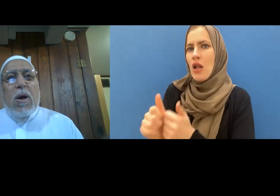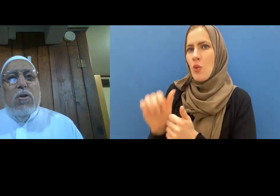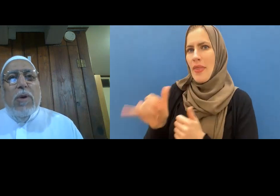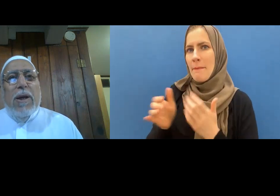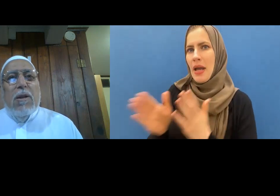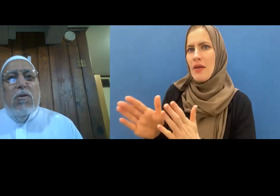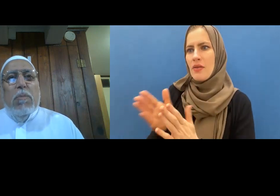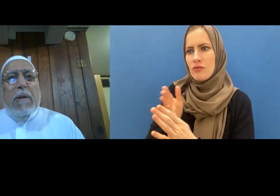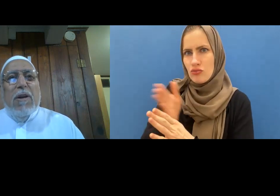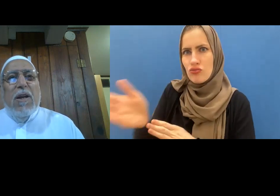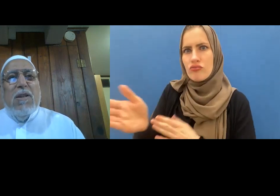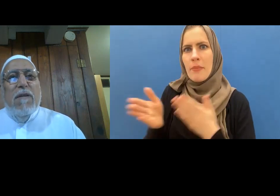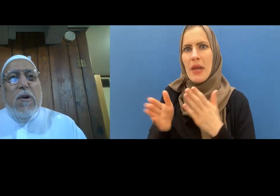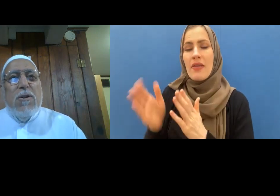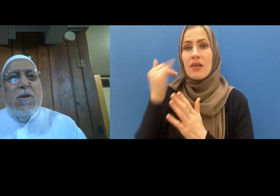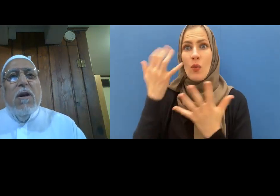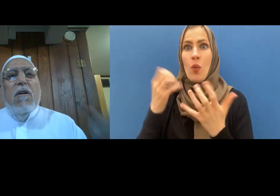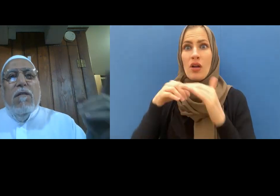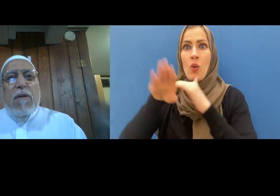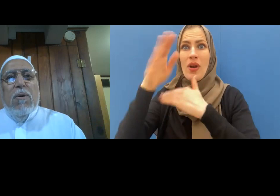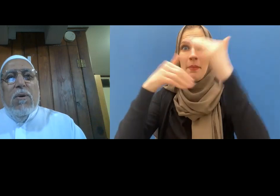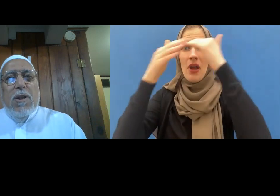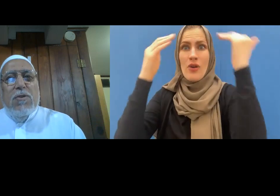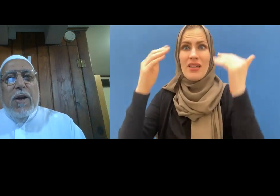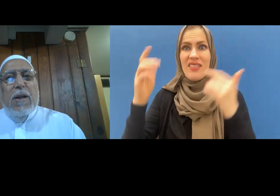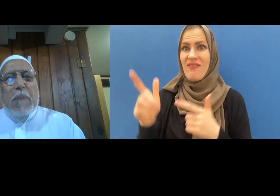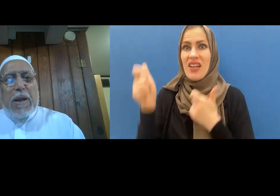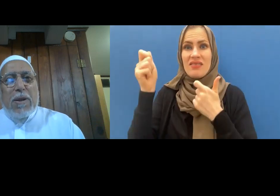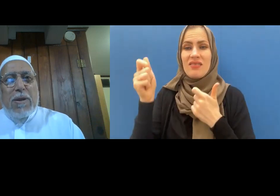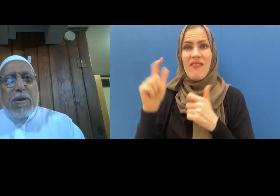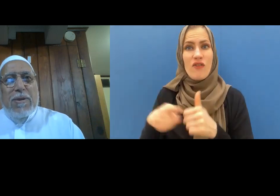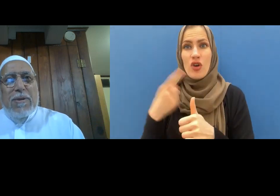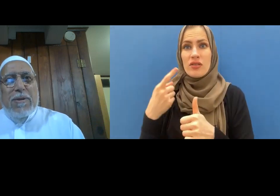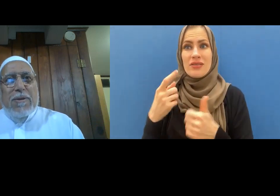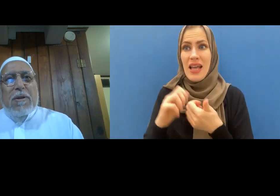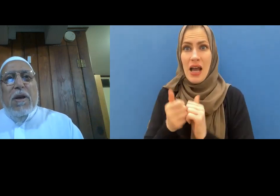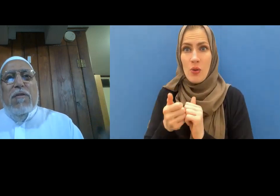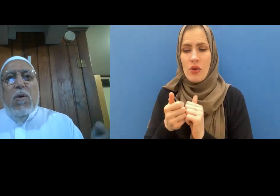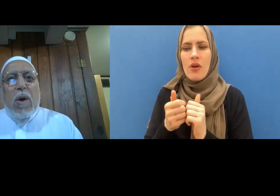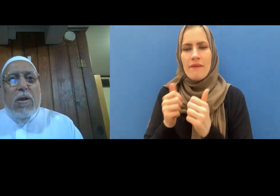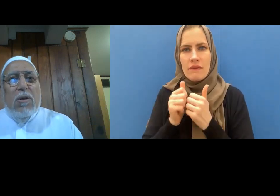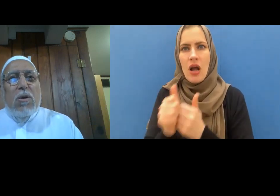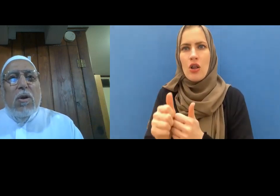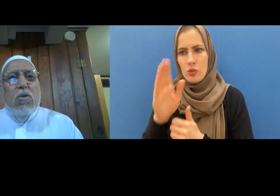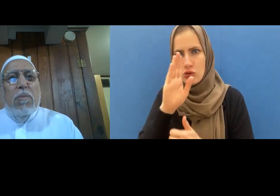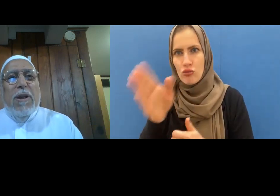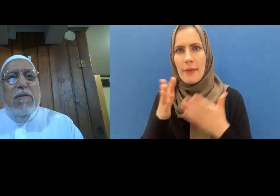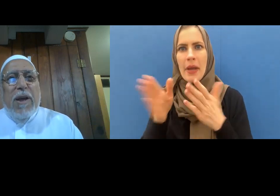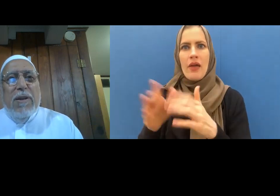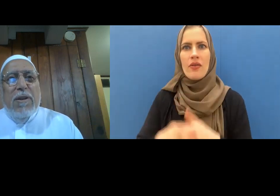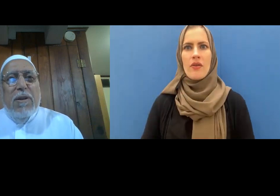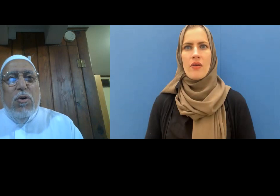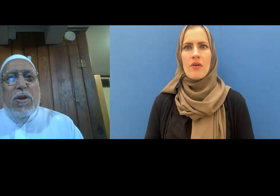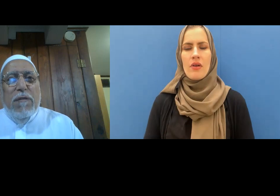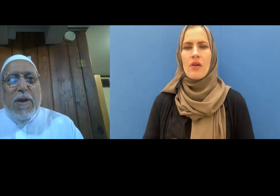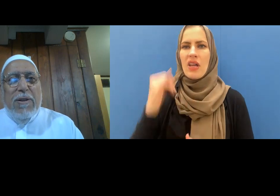you want to get to paradise the first, follow the straight path. If you want not to be